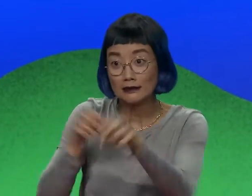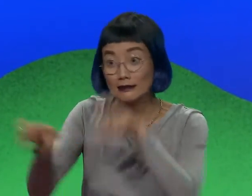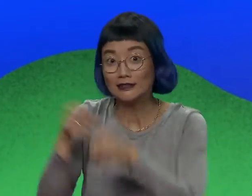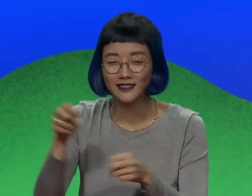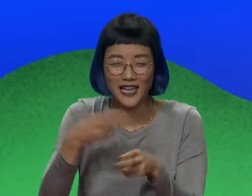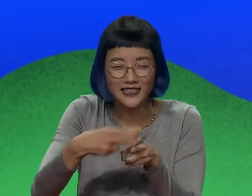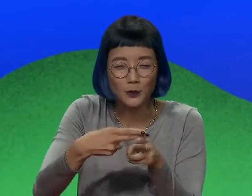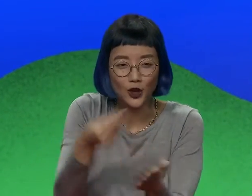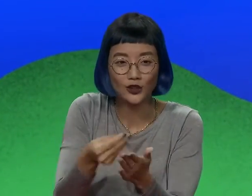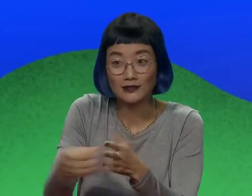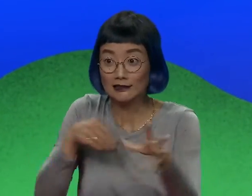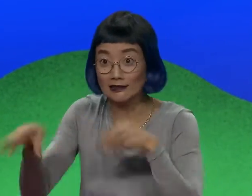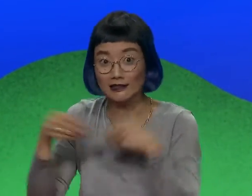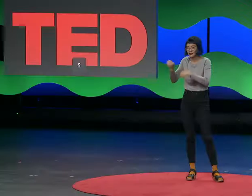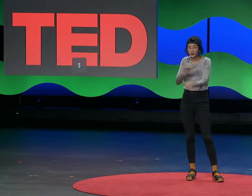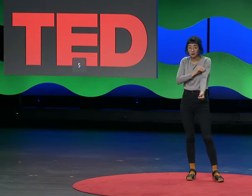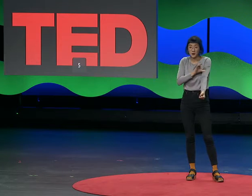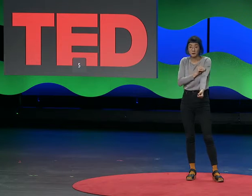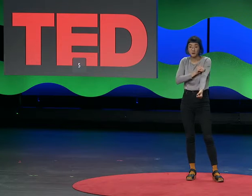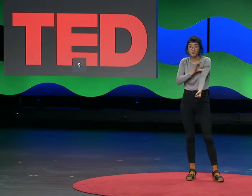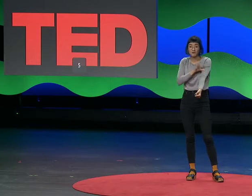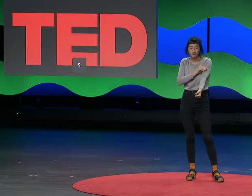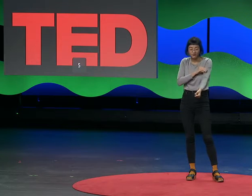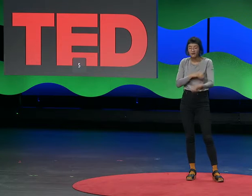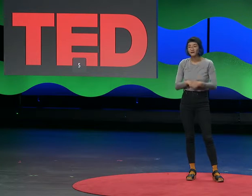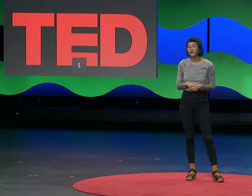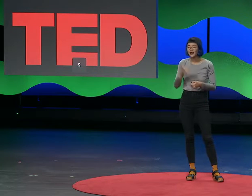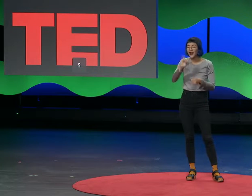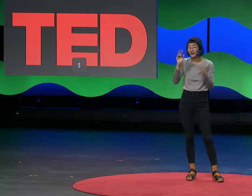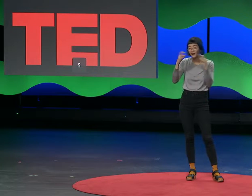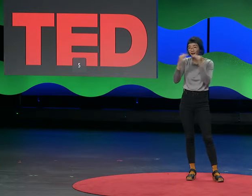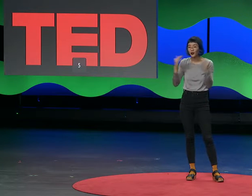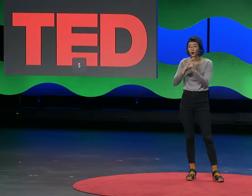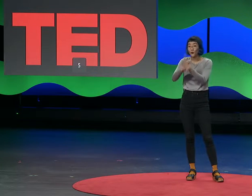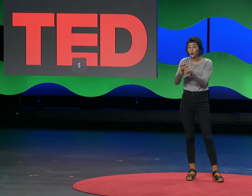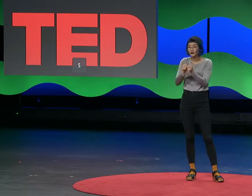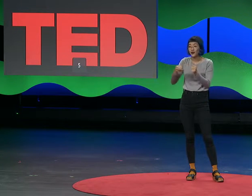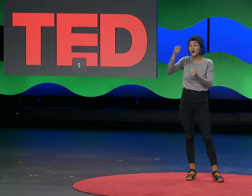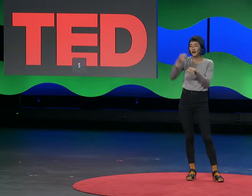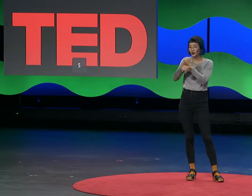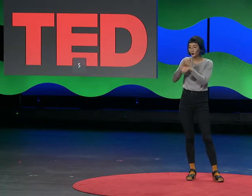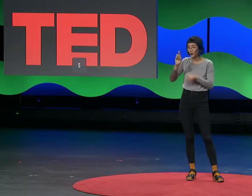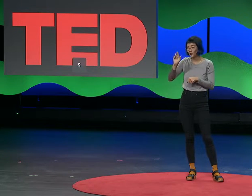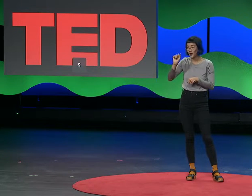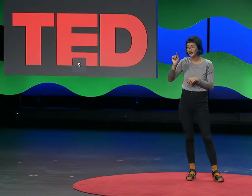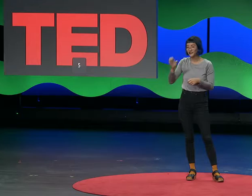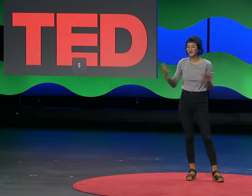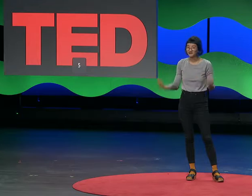Ironically, by borrowing out their voices, I'm able to maintain a temporary form of currency, kind of taking out a loan with a very high